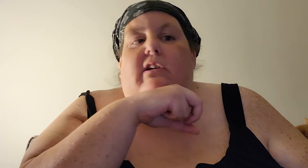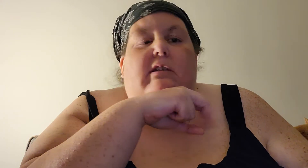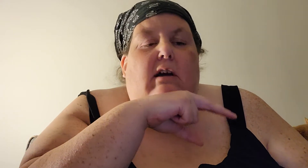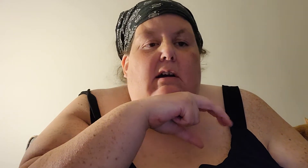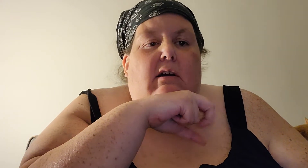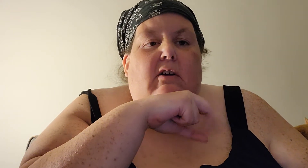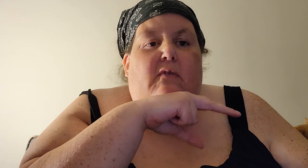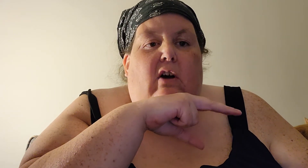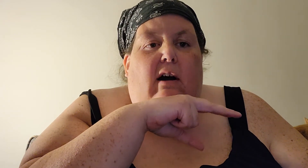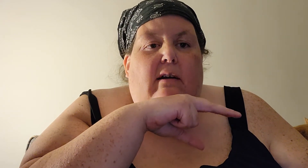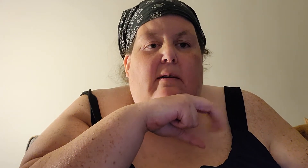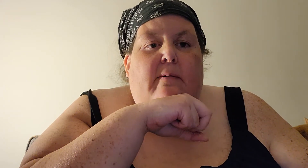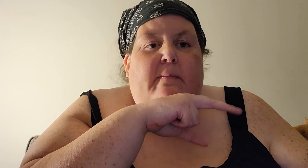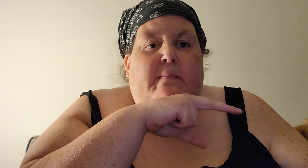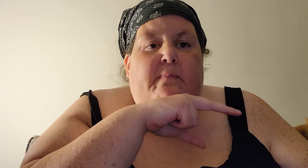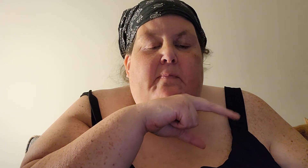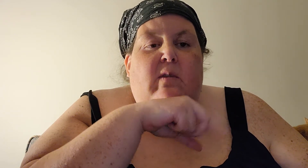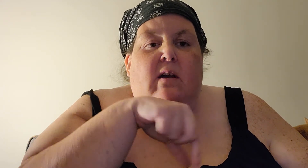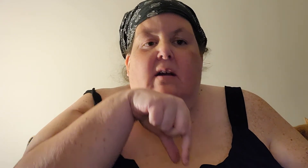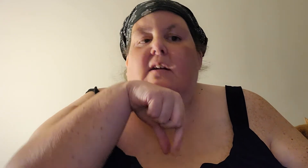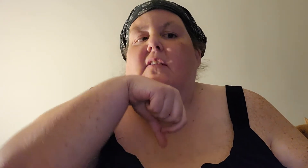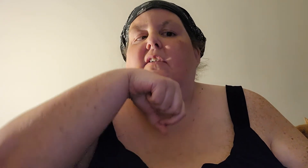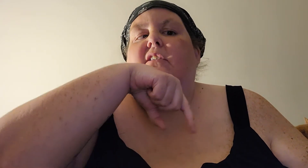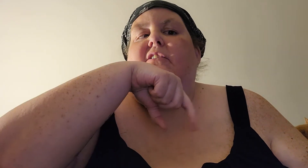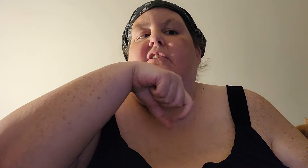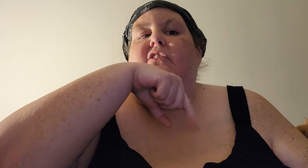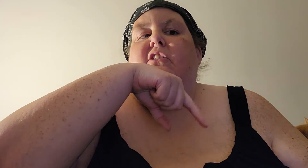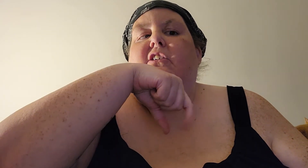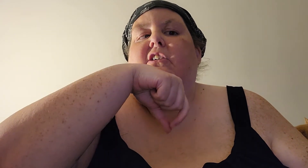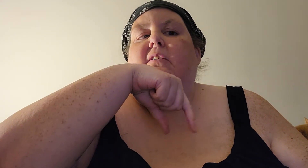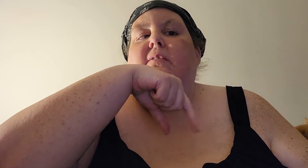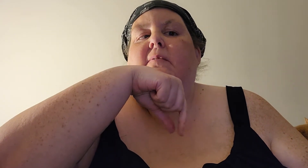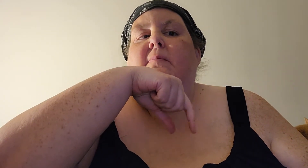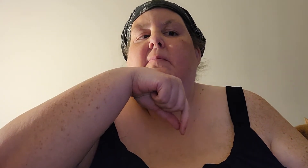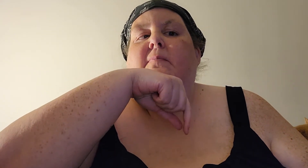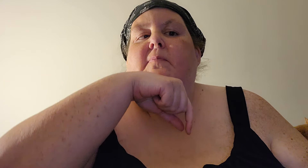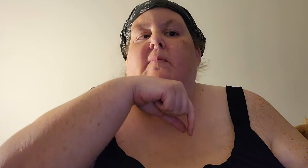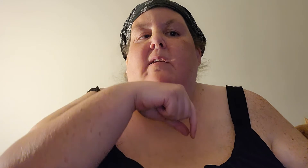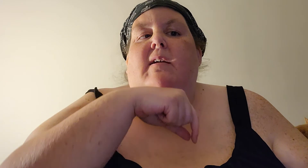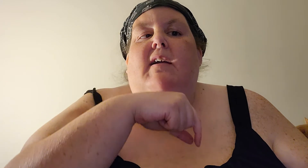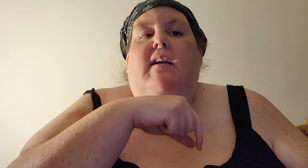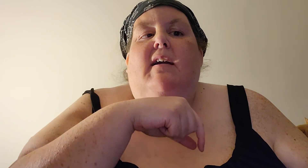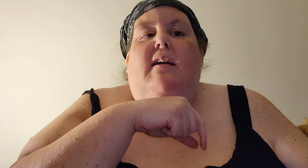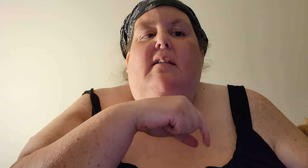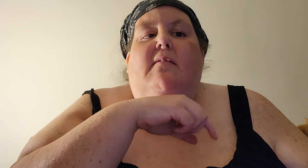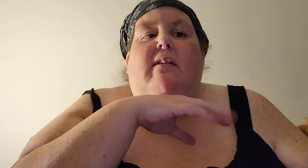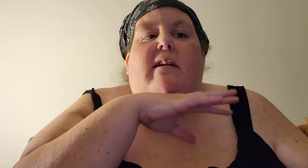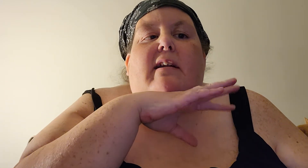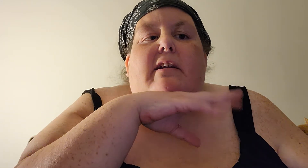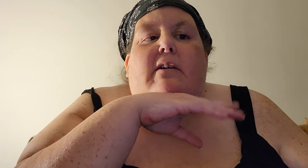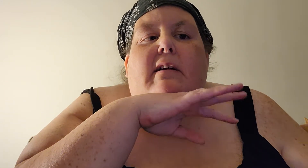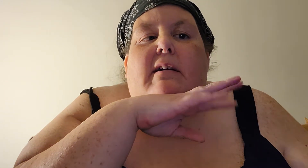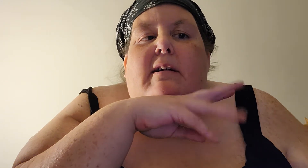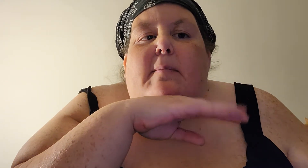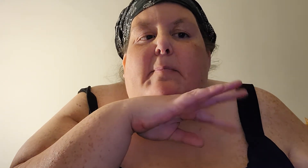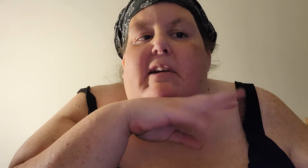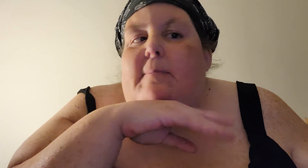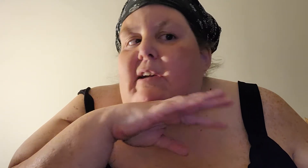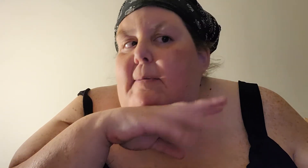there's frog, and then this is turkey, and then we get a little piggy, piggy,